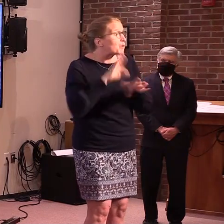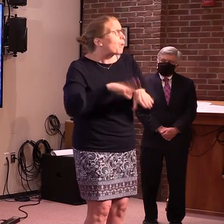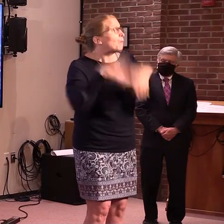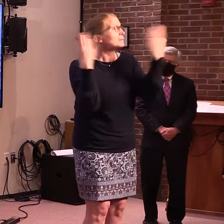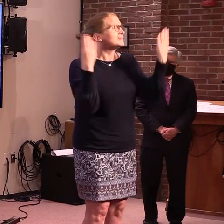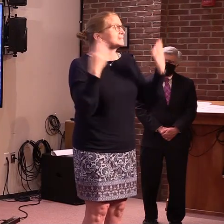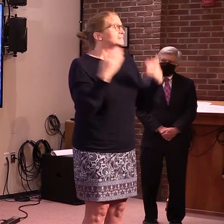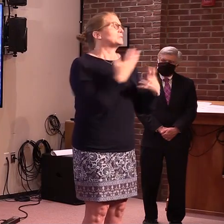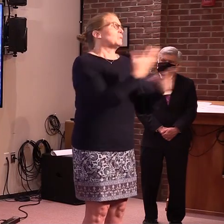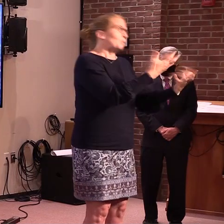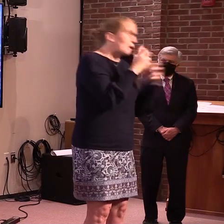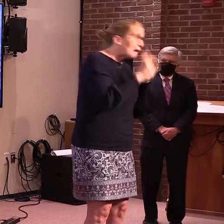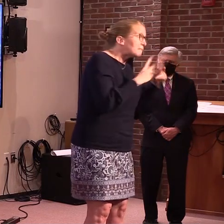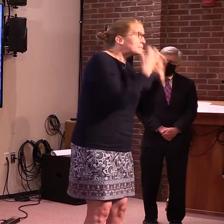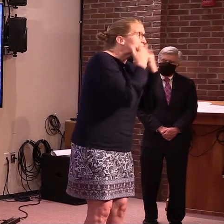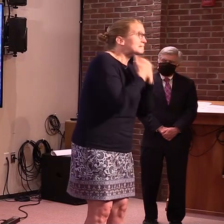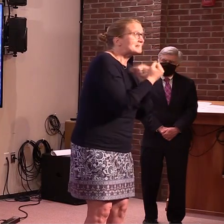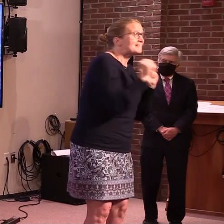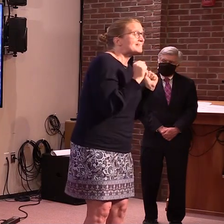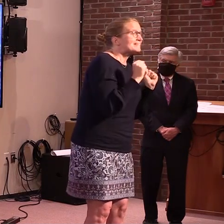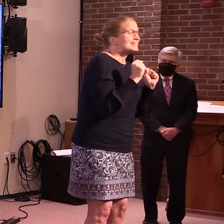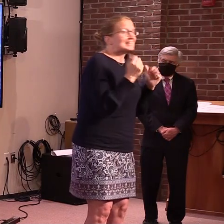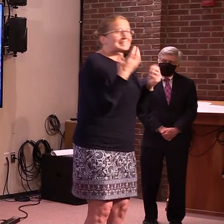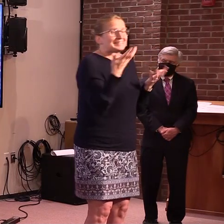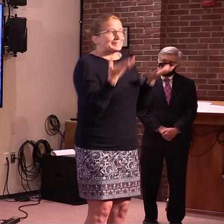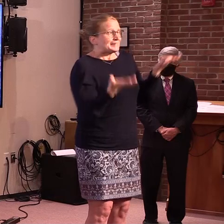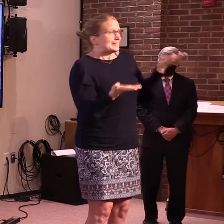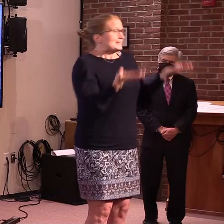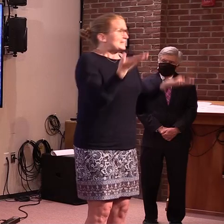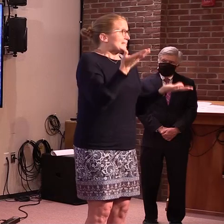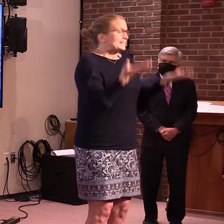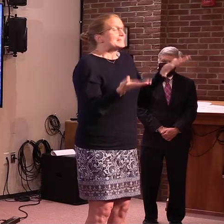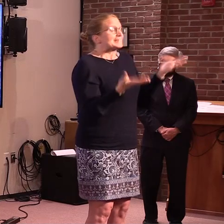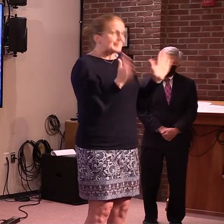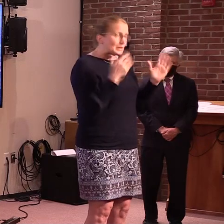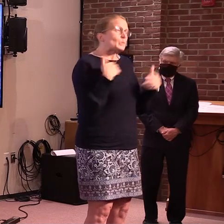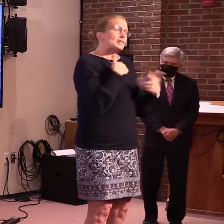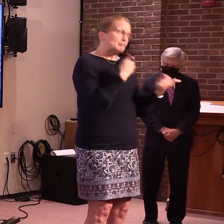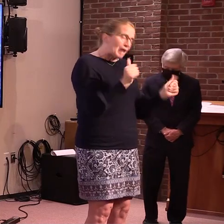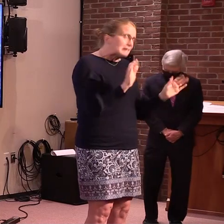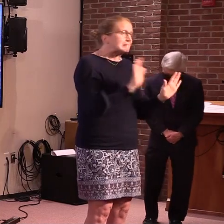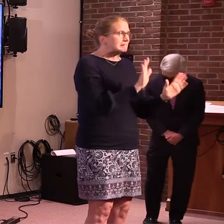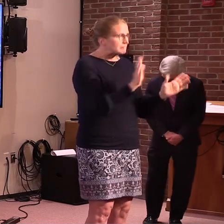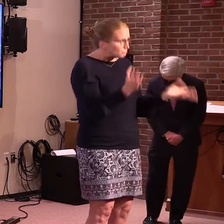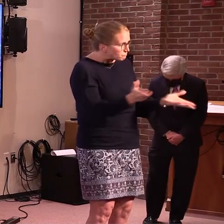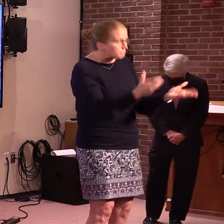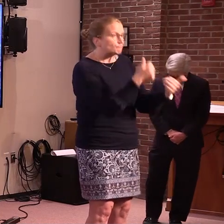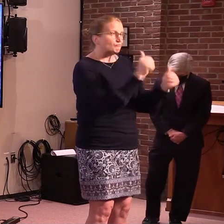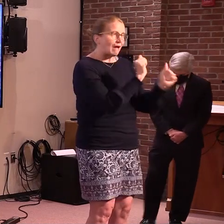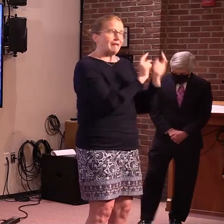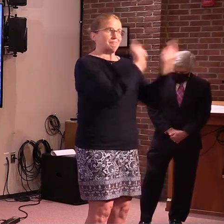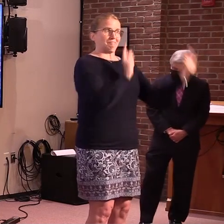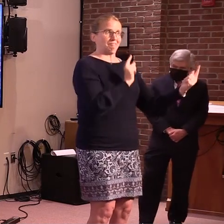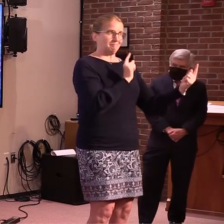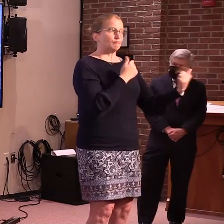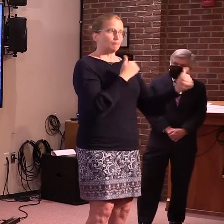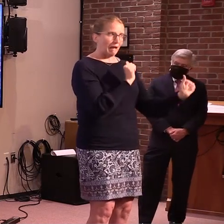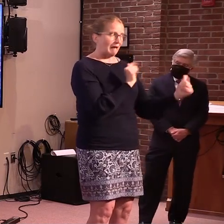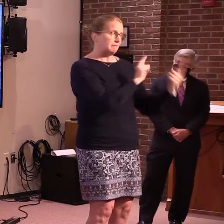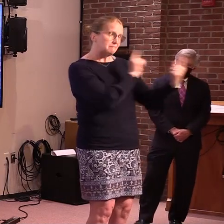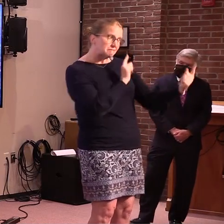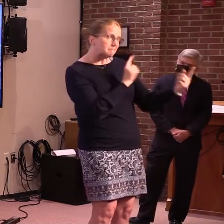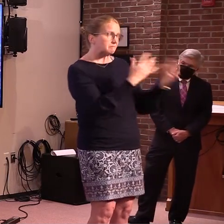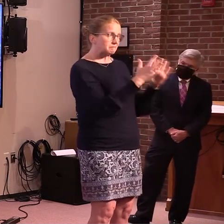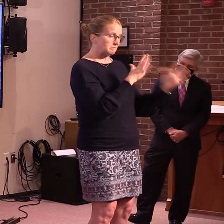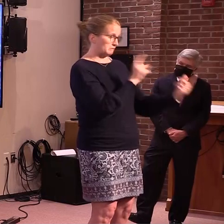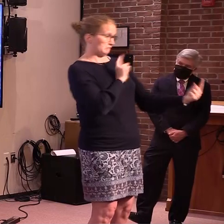to keep people physically distanced. There is supposed to be 6 foot between patrons.